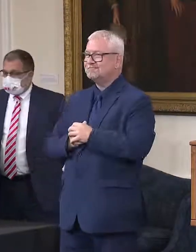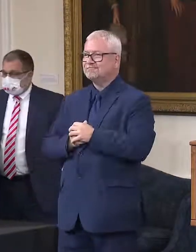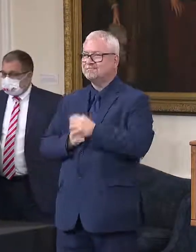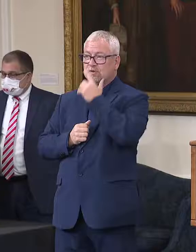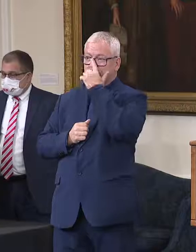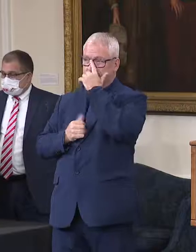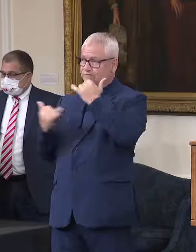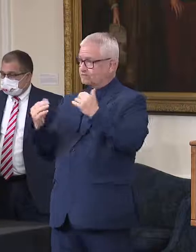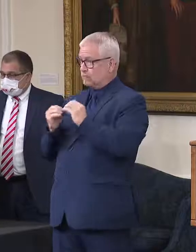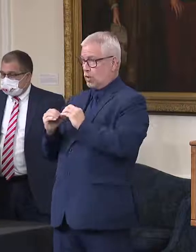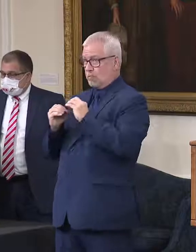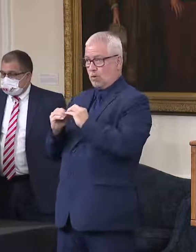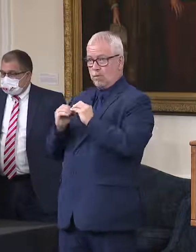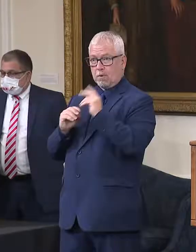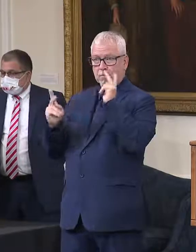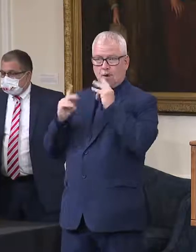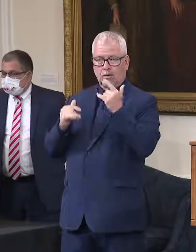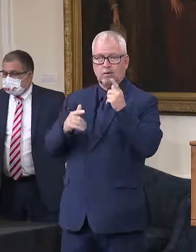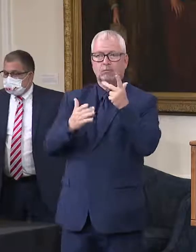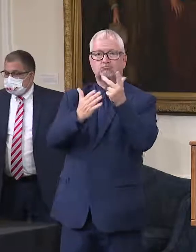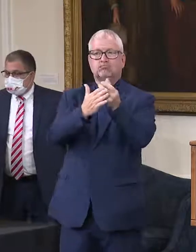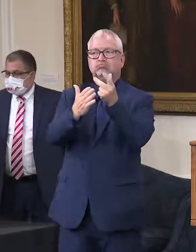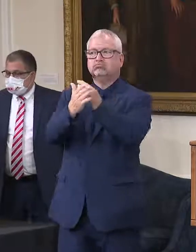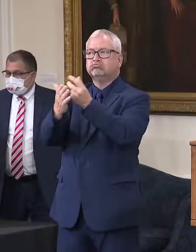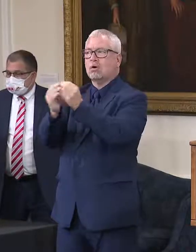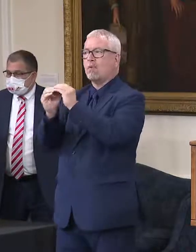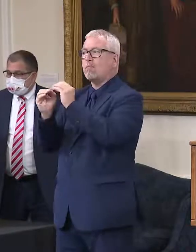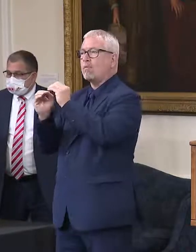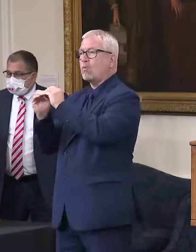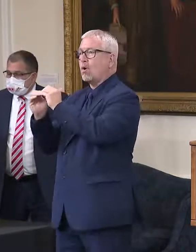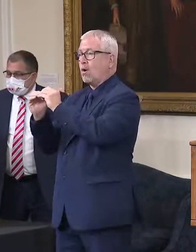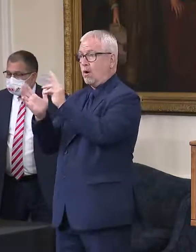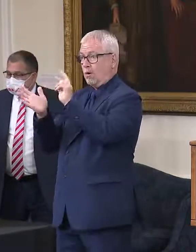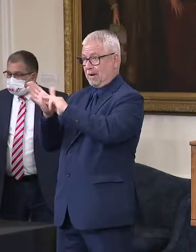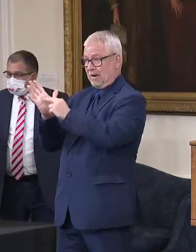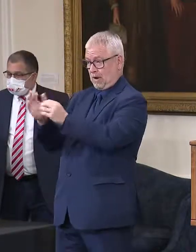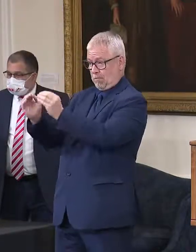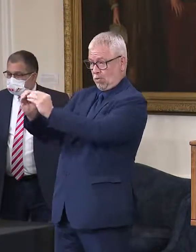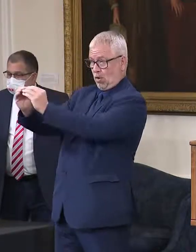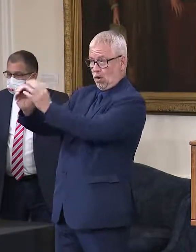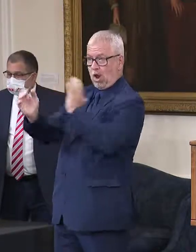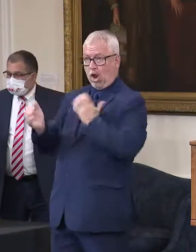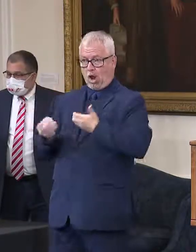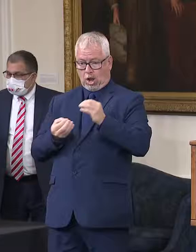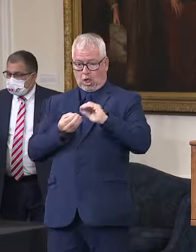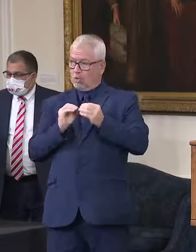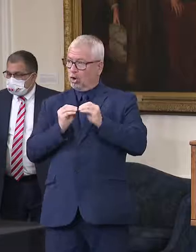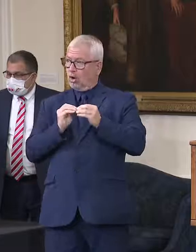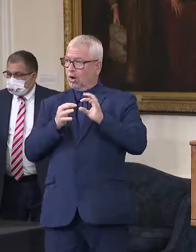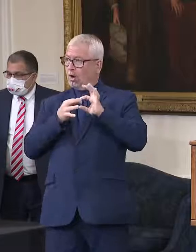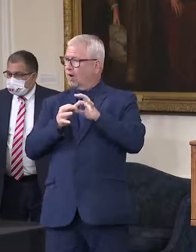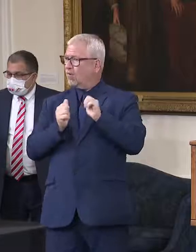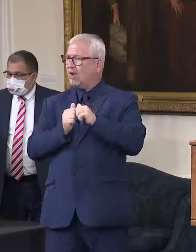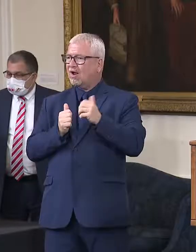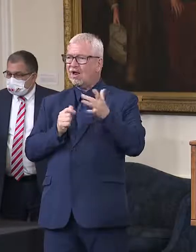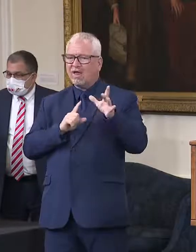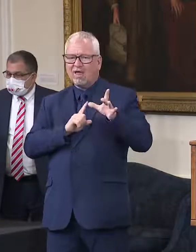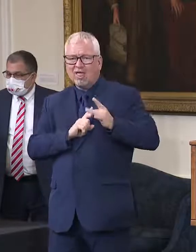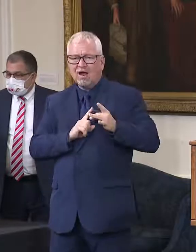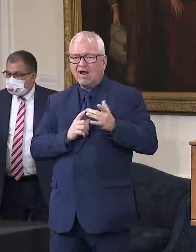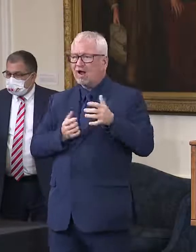Marylanders has continued to rise, our key health metrics continue to decline. In recent